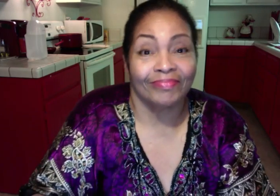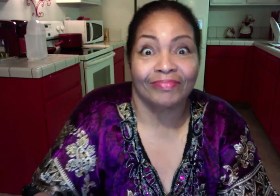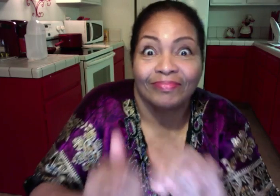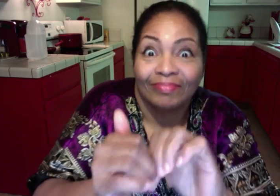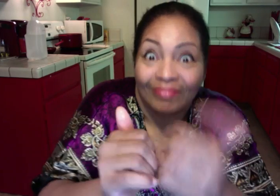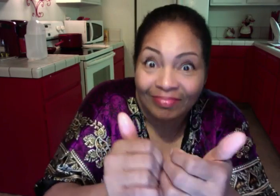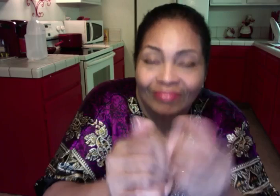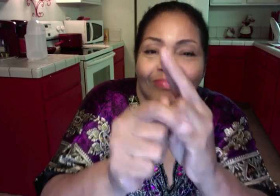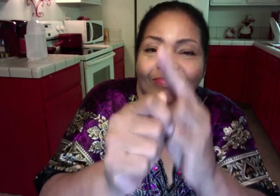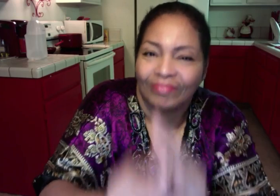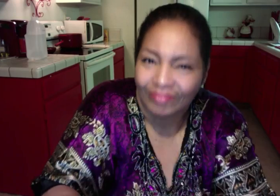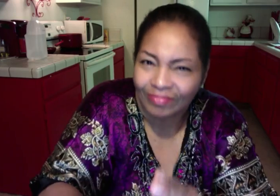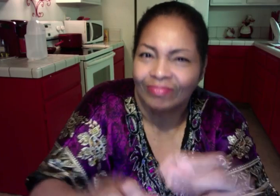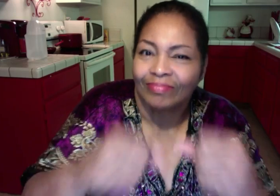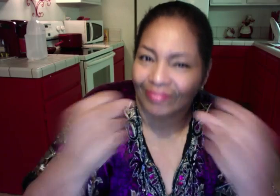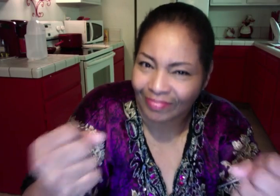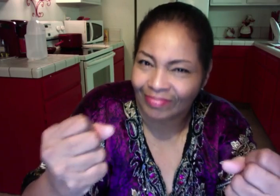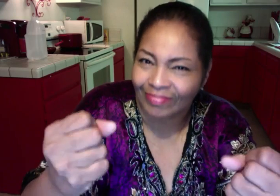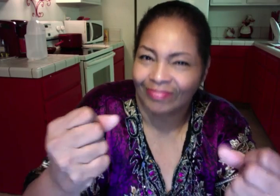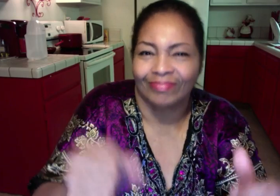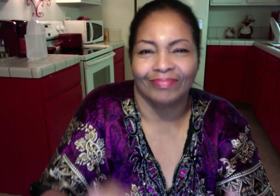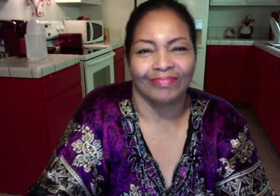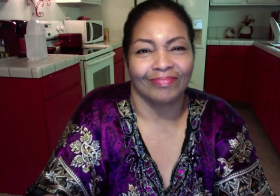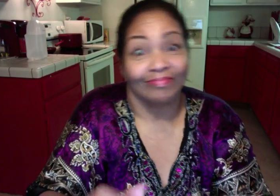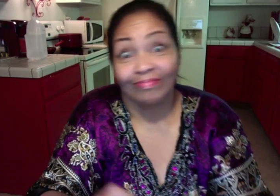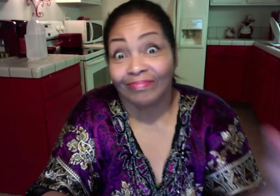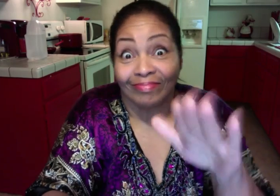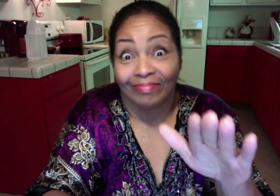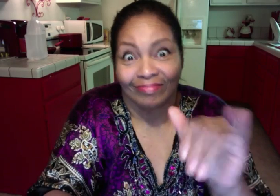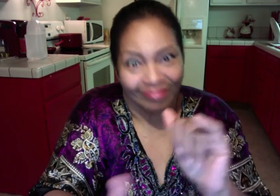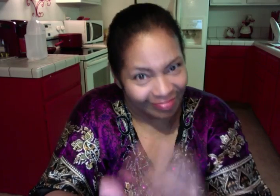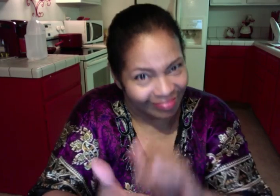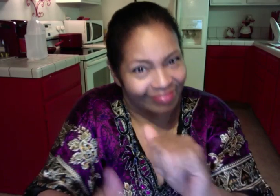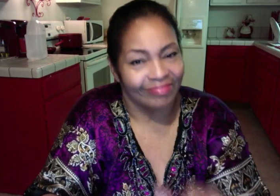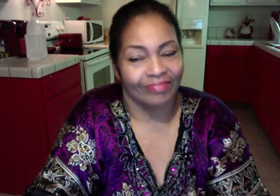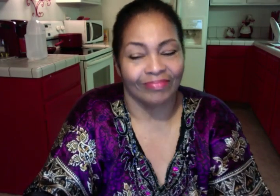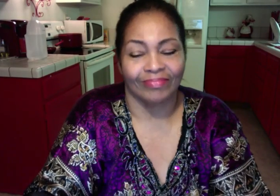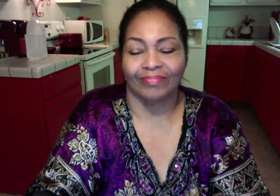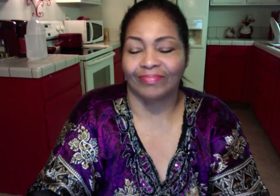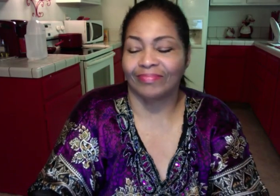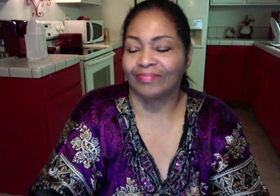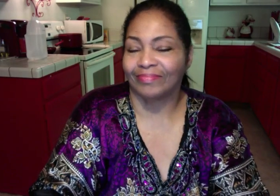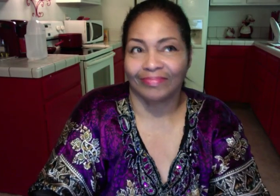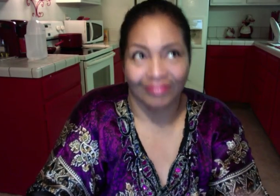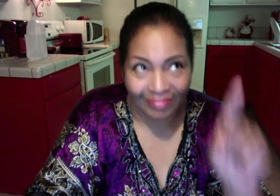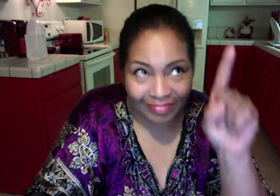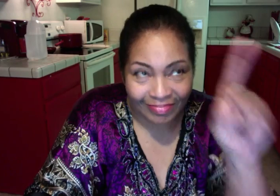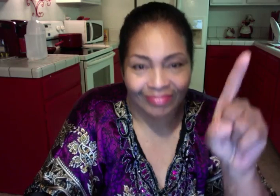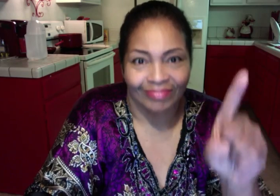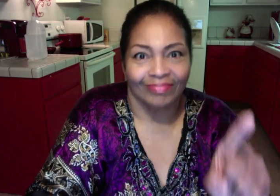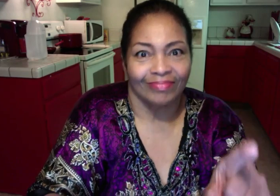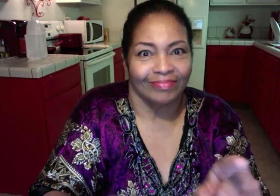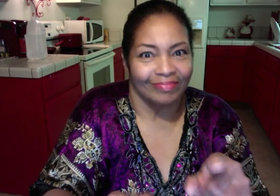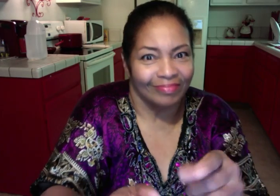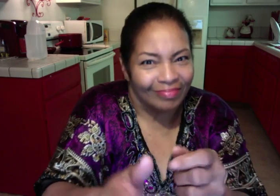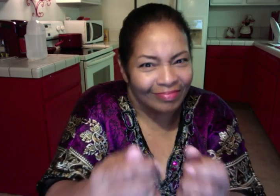power. And on top of that, He will also begin to woo you closer